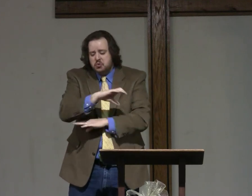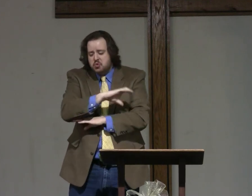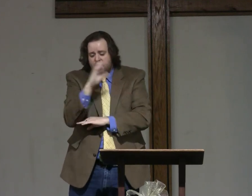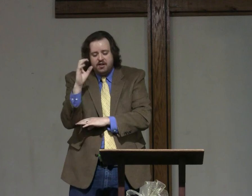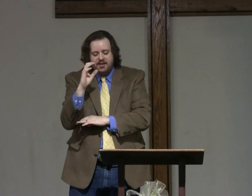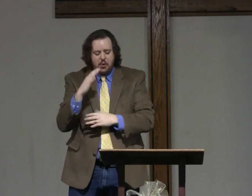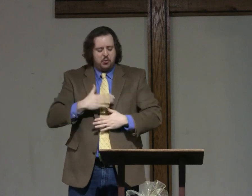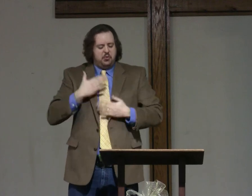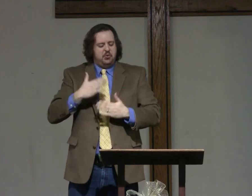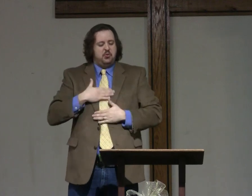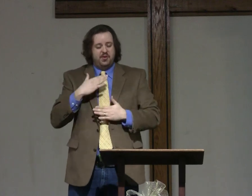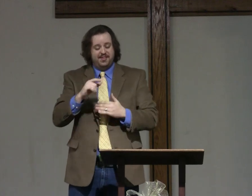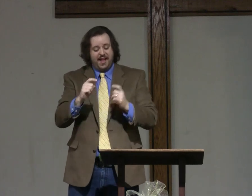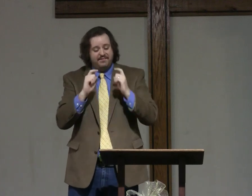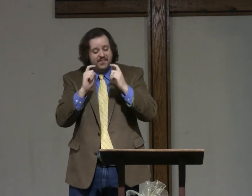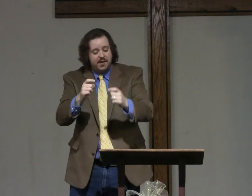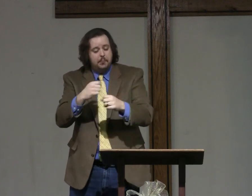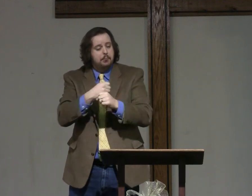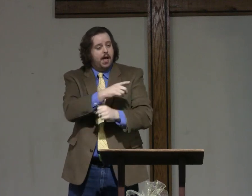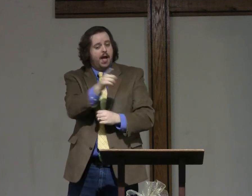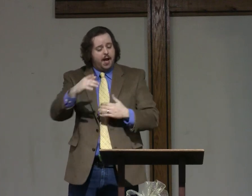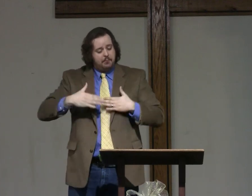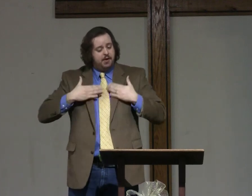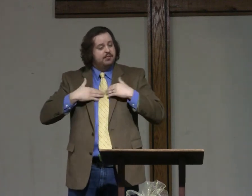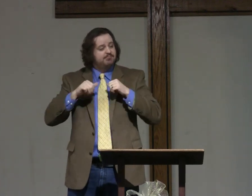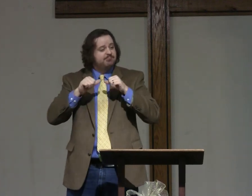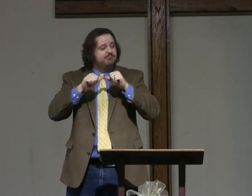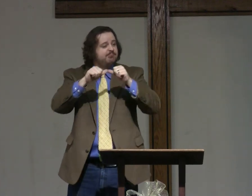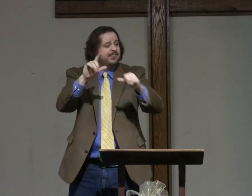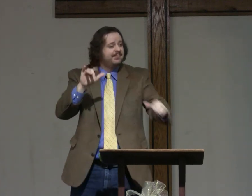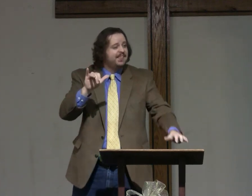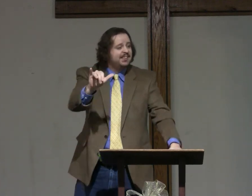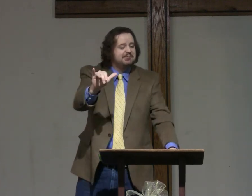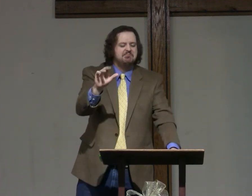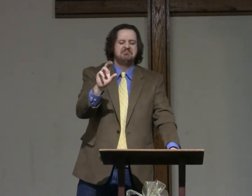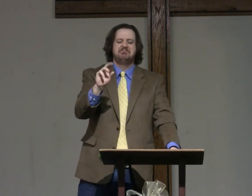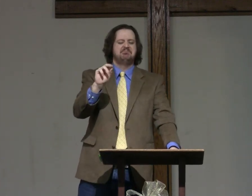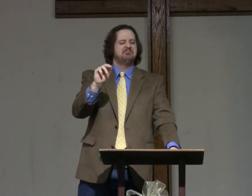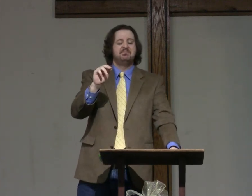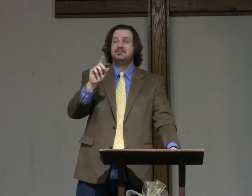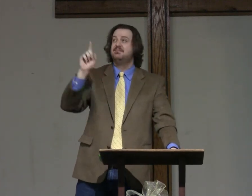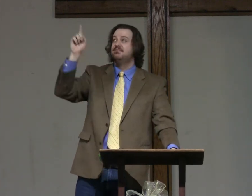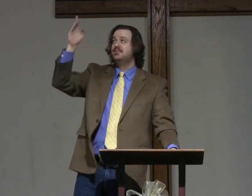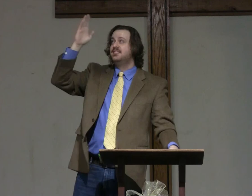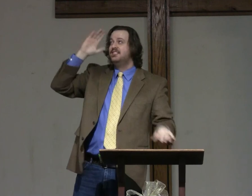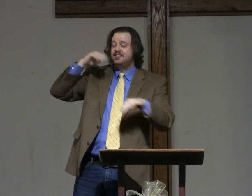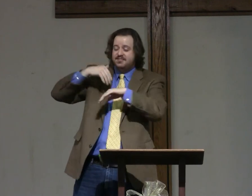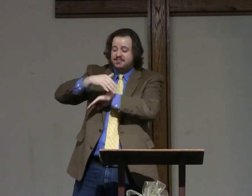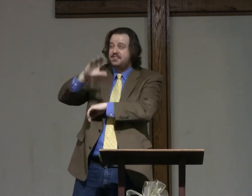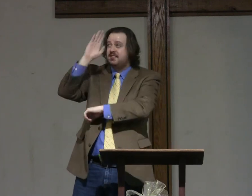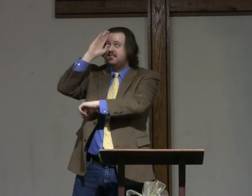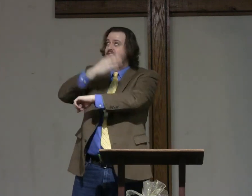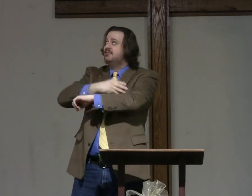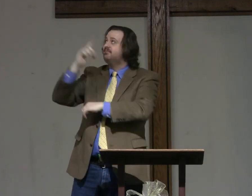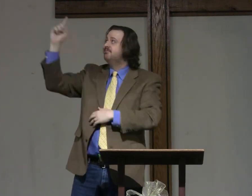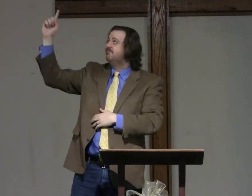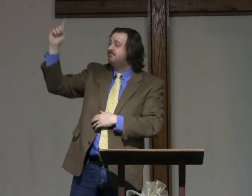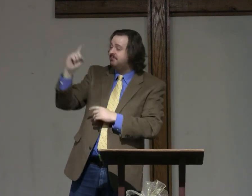Whatever gift you got for Christmas, you can be happy. It makes you happy, fine, but it won't make you happy for eternity. God sent